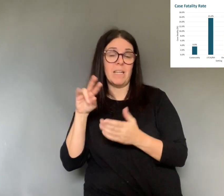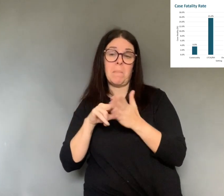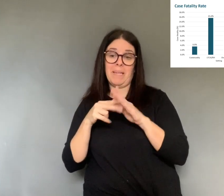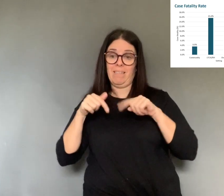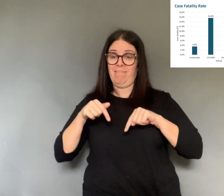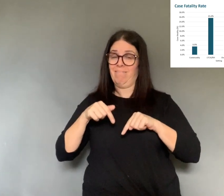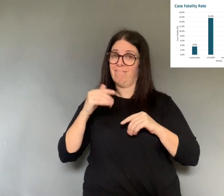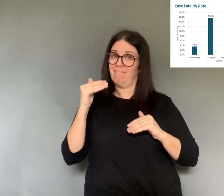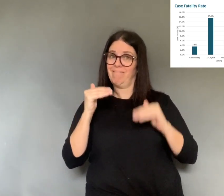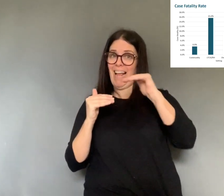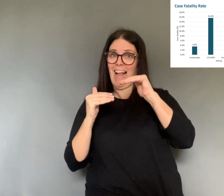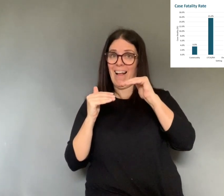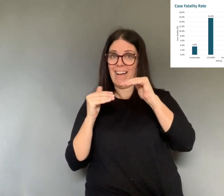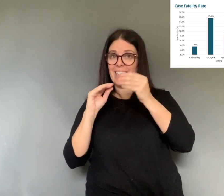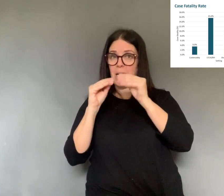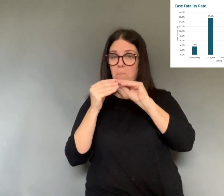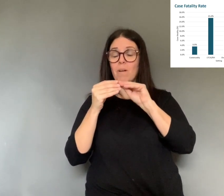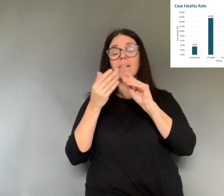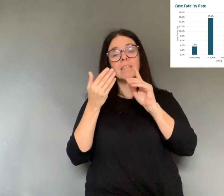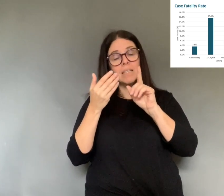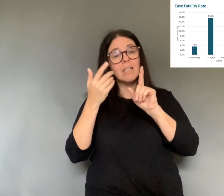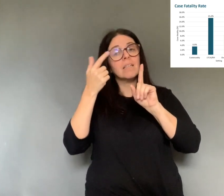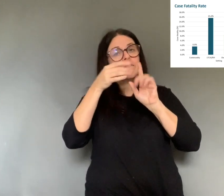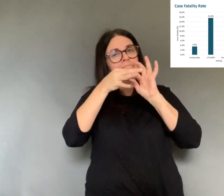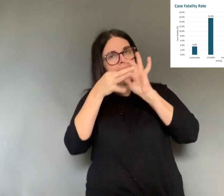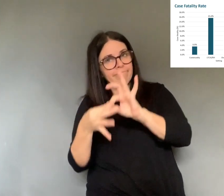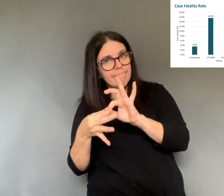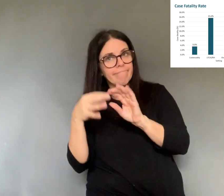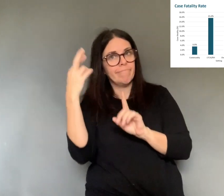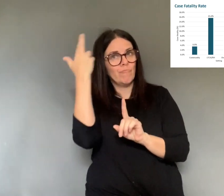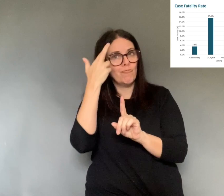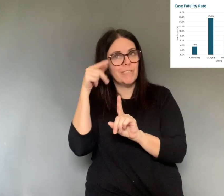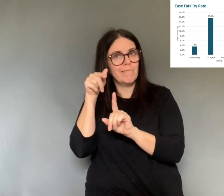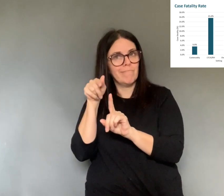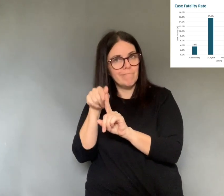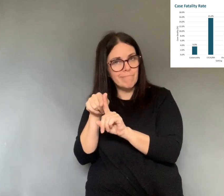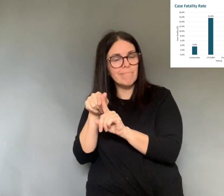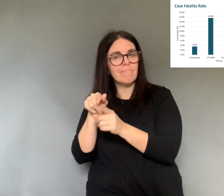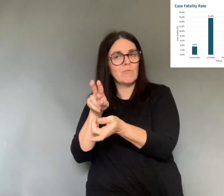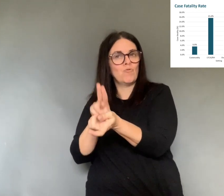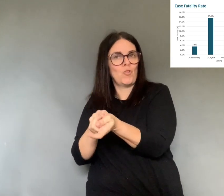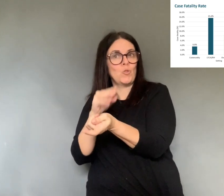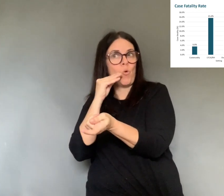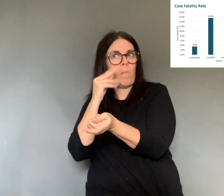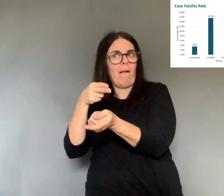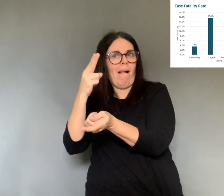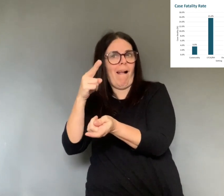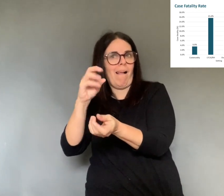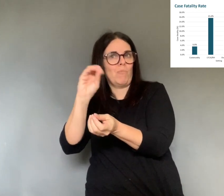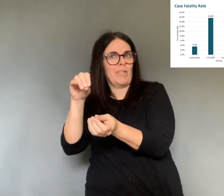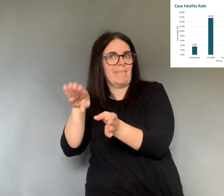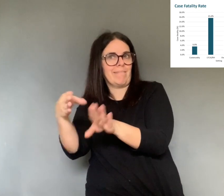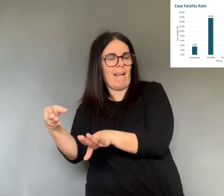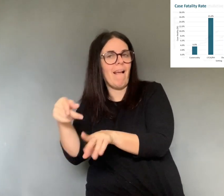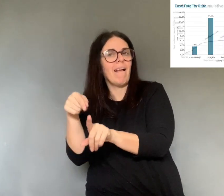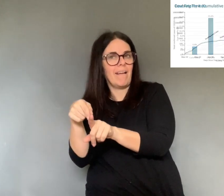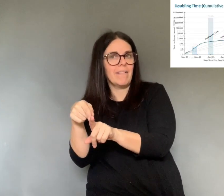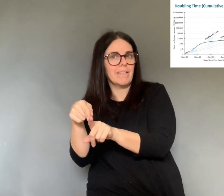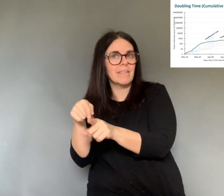high, and partly it's because due to the high case fatality rate in the long-term care home and retirement home.